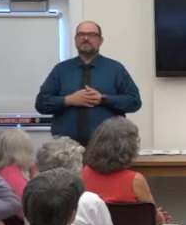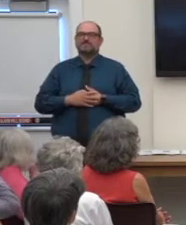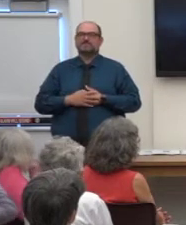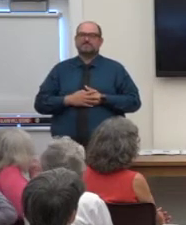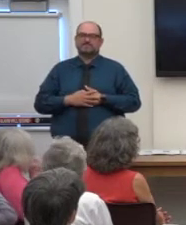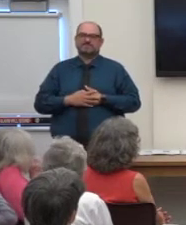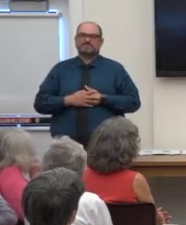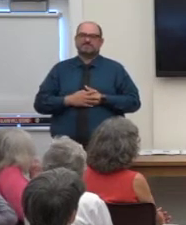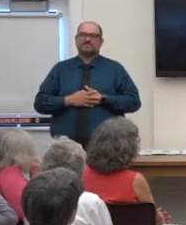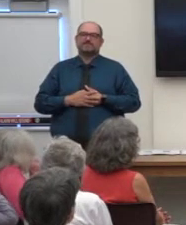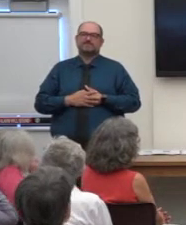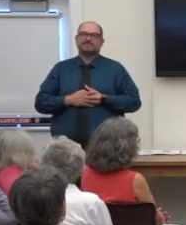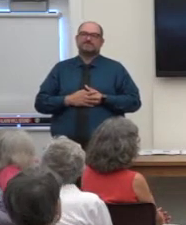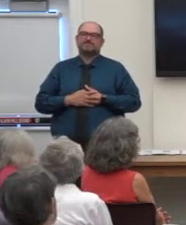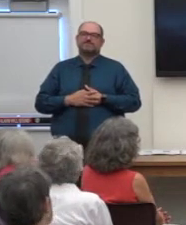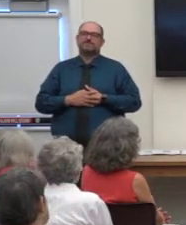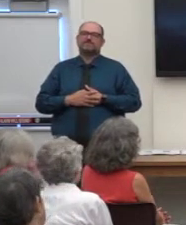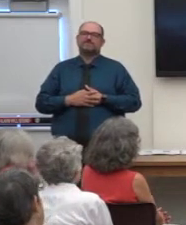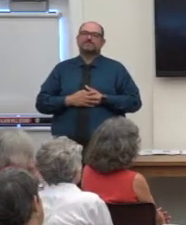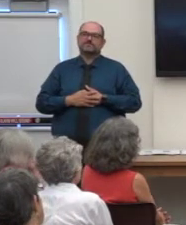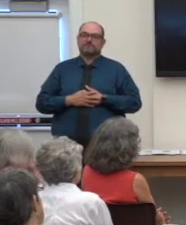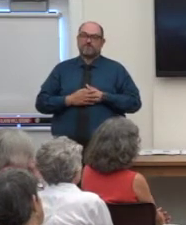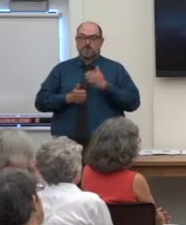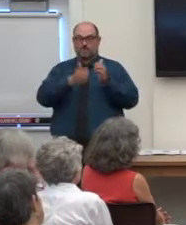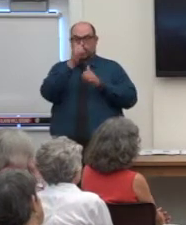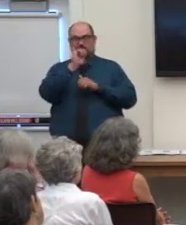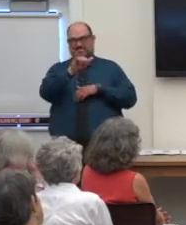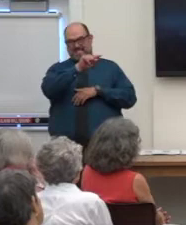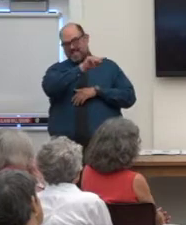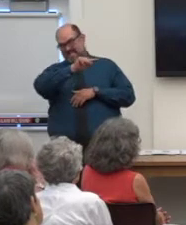So most of these were considered